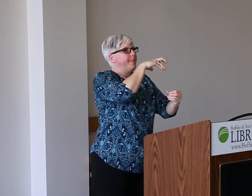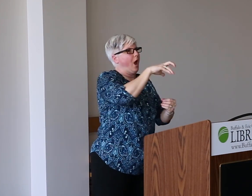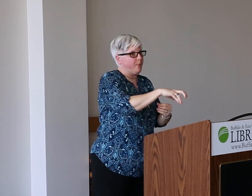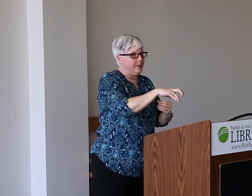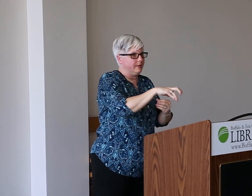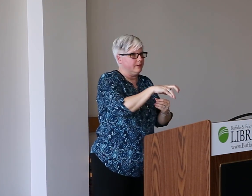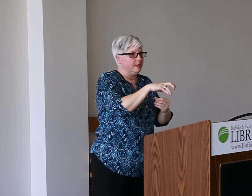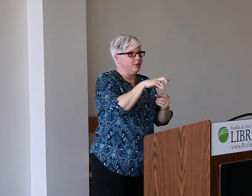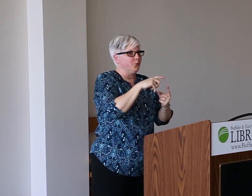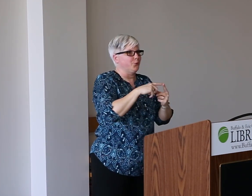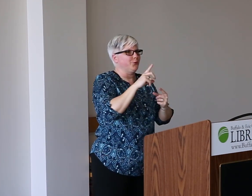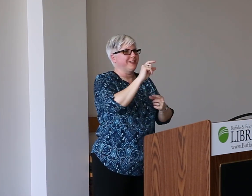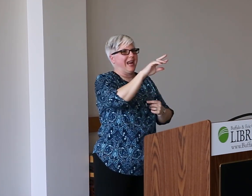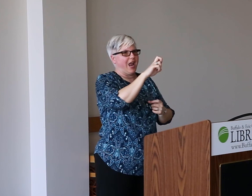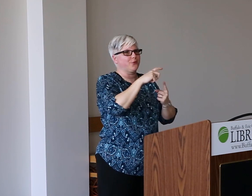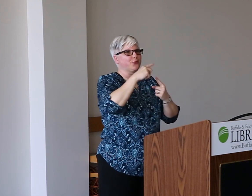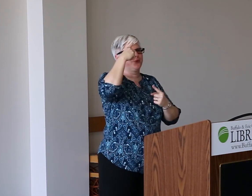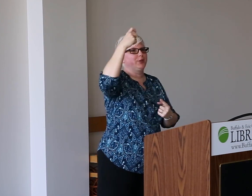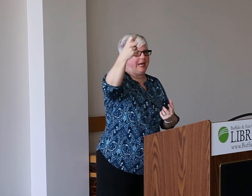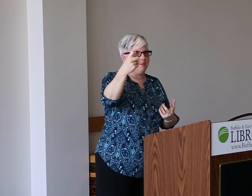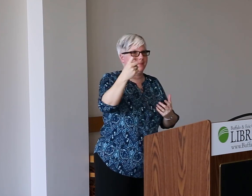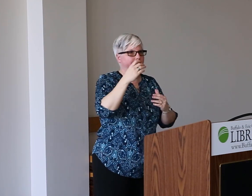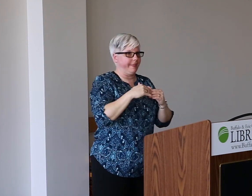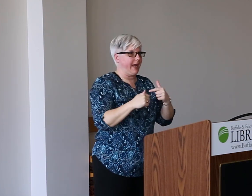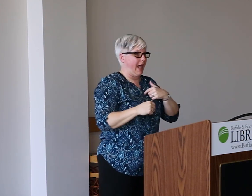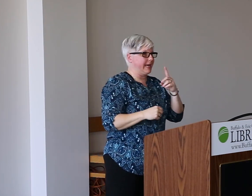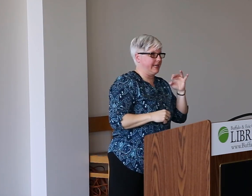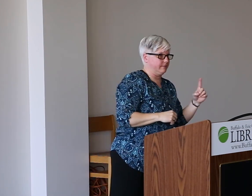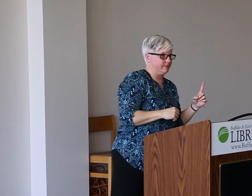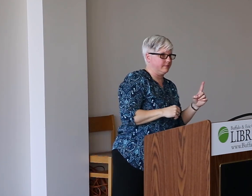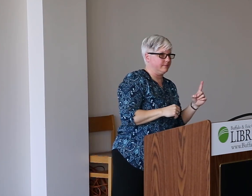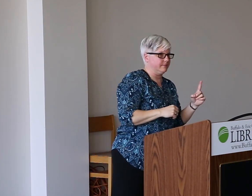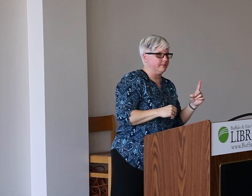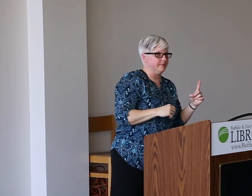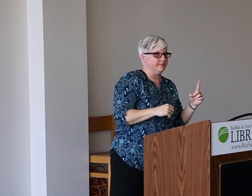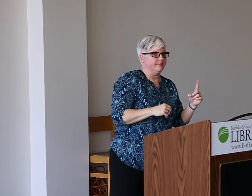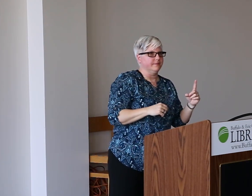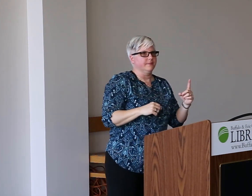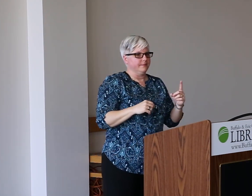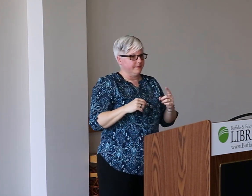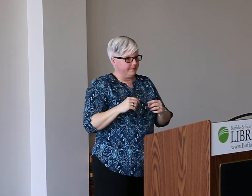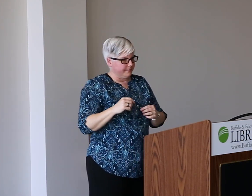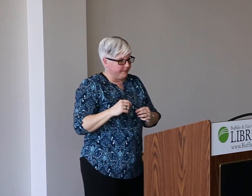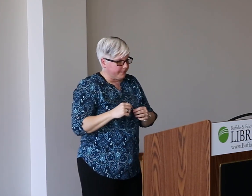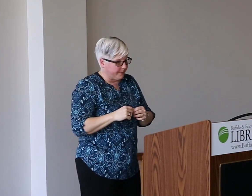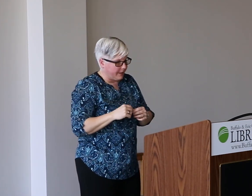He has more empowerment and dare to dream than I did.